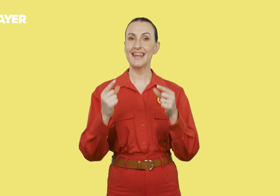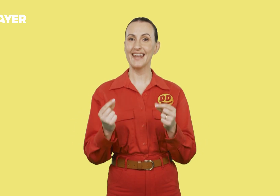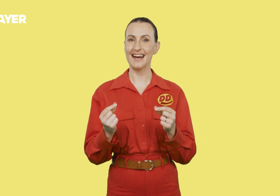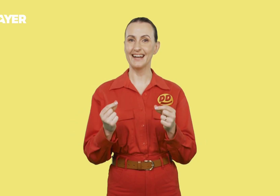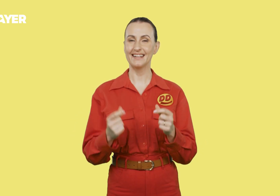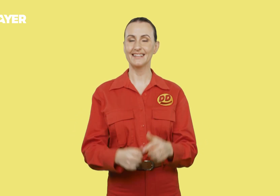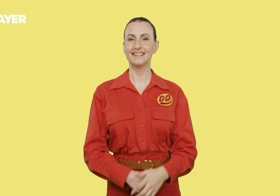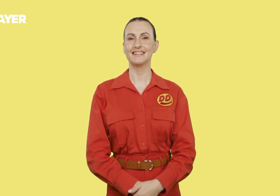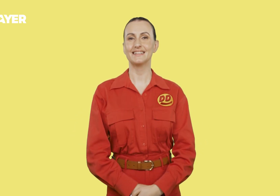Banana.